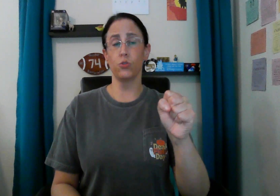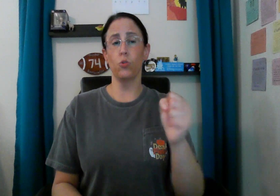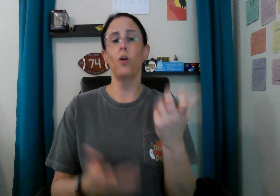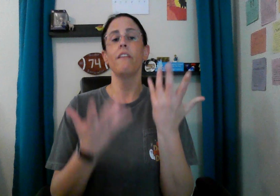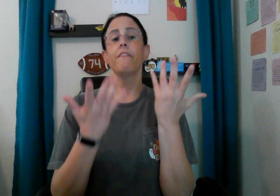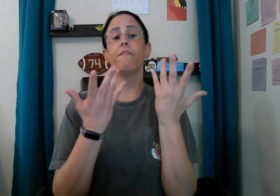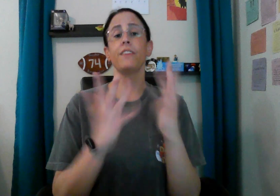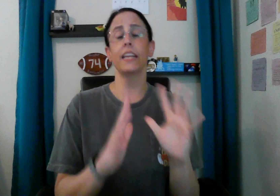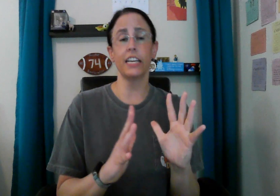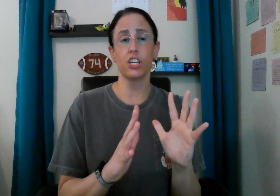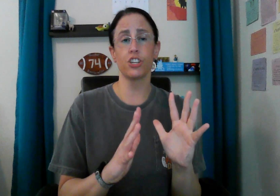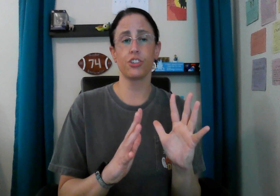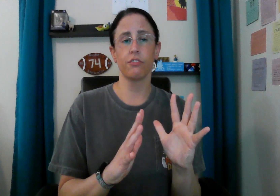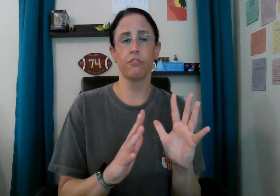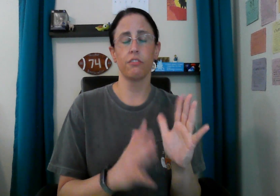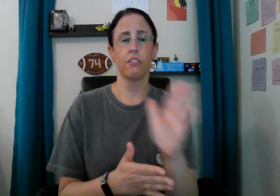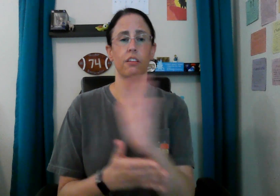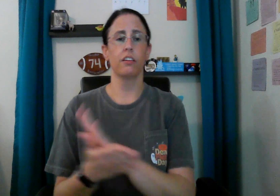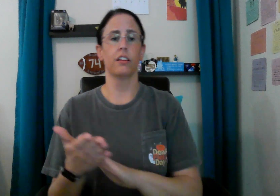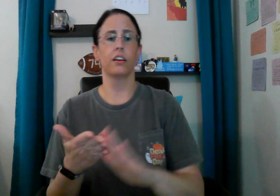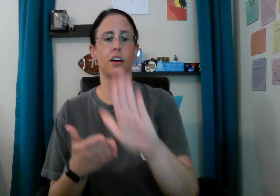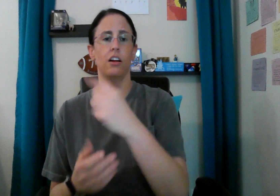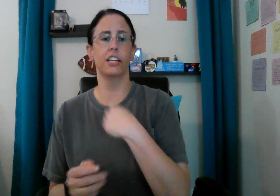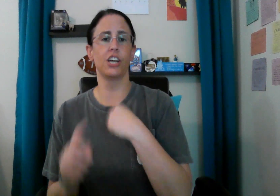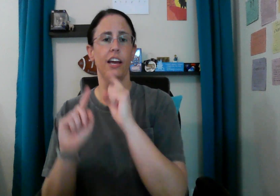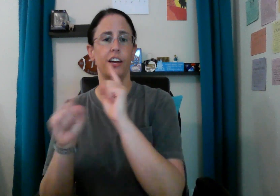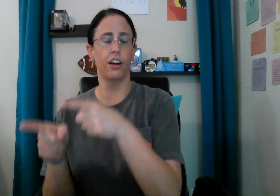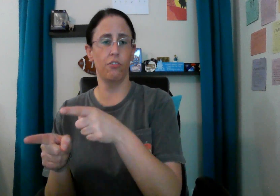school finish, college I go.